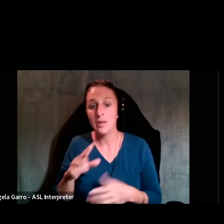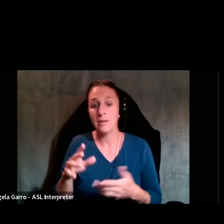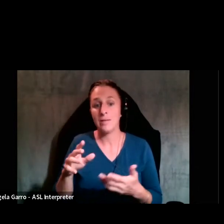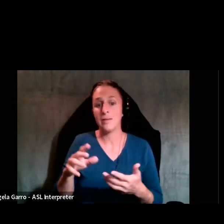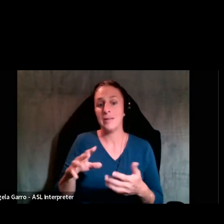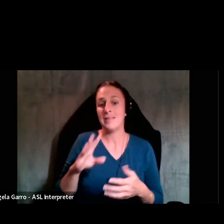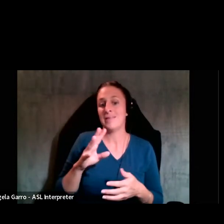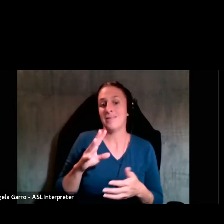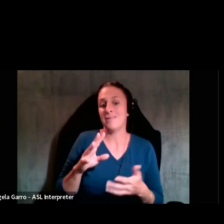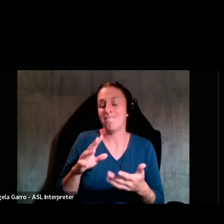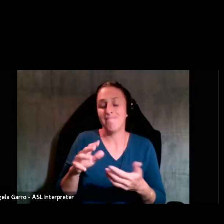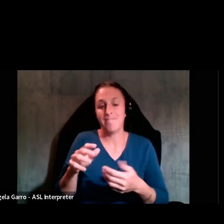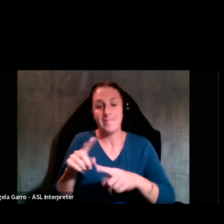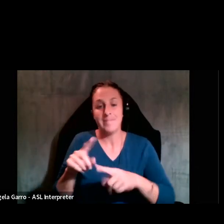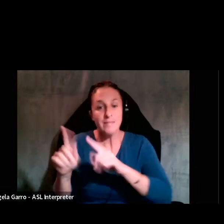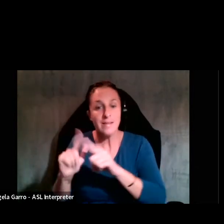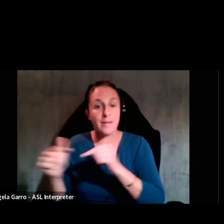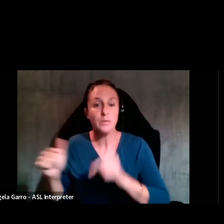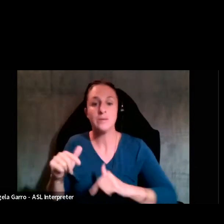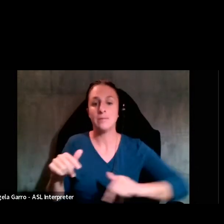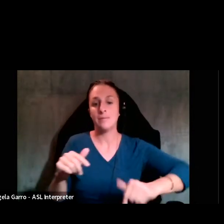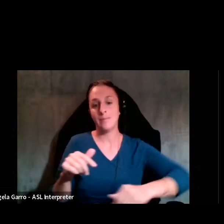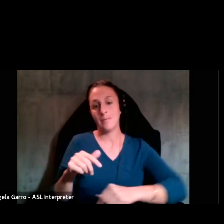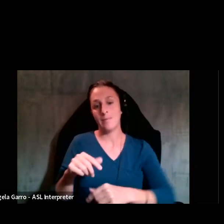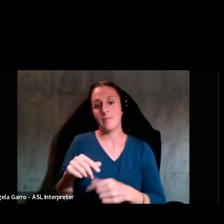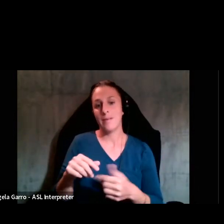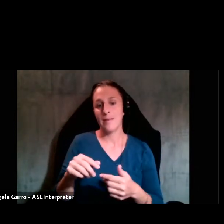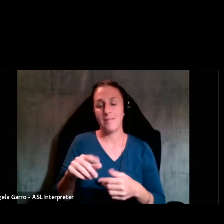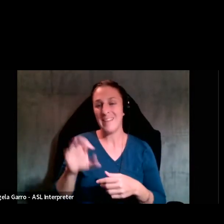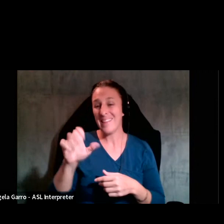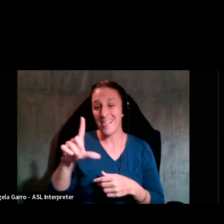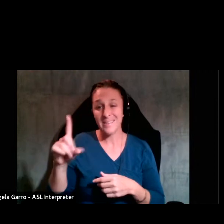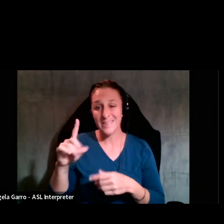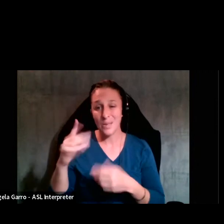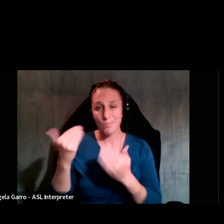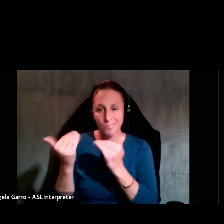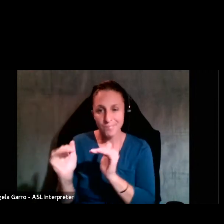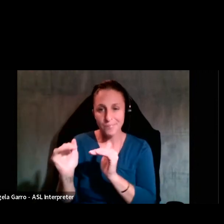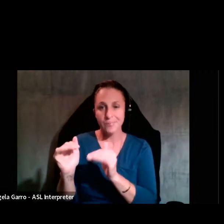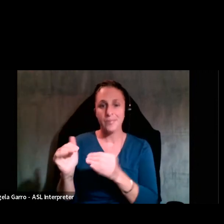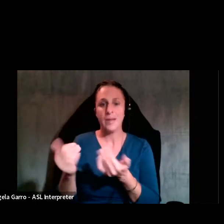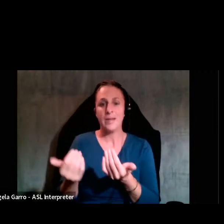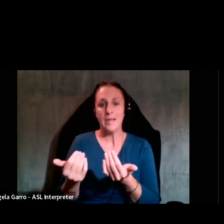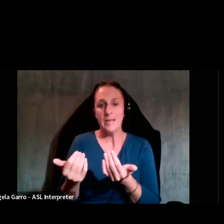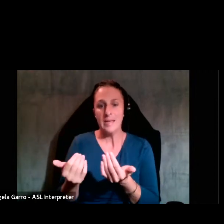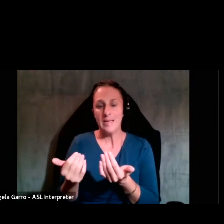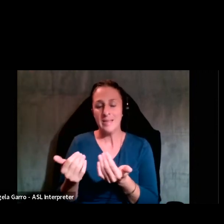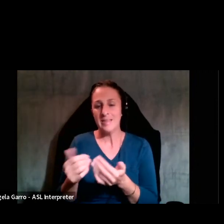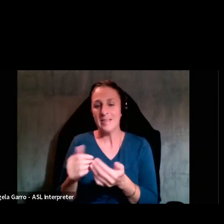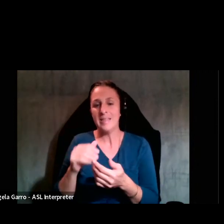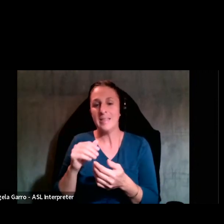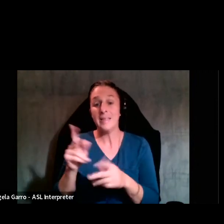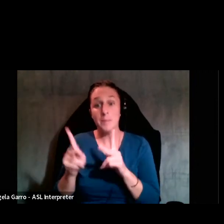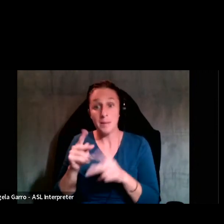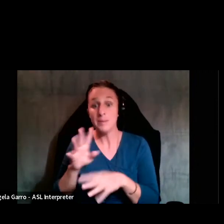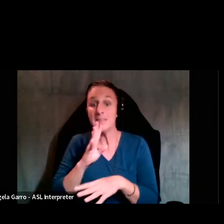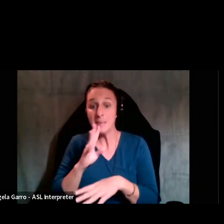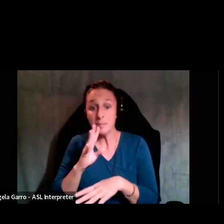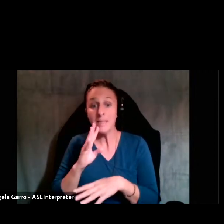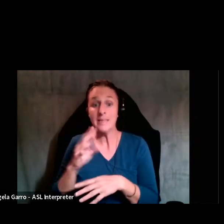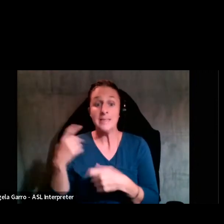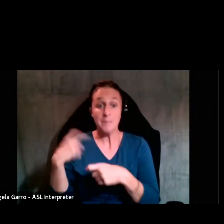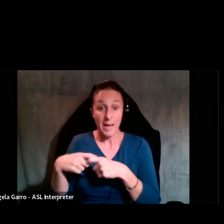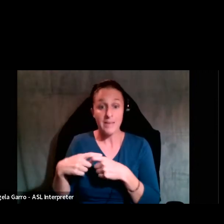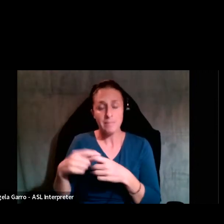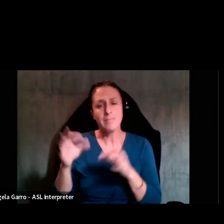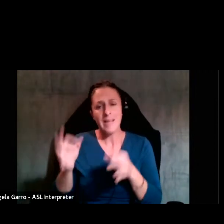support really, at least at San Mateo, only kind of goes so far in terms of like, I feel like people who speak Spanish, there's definitely ELD